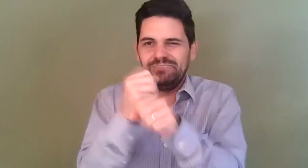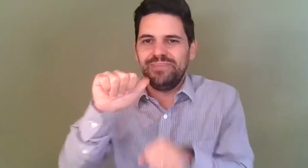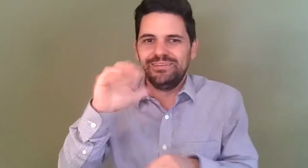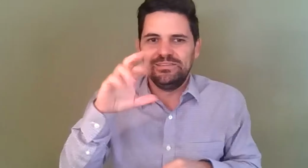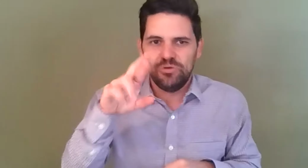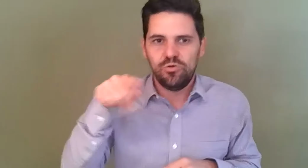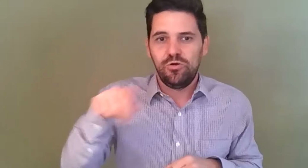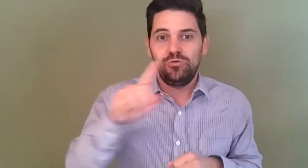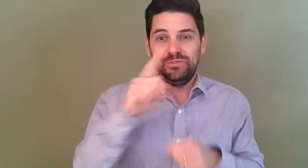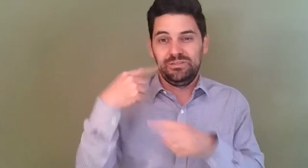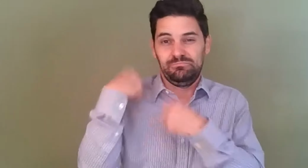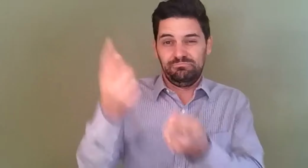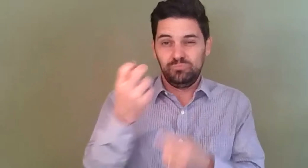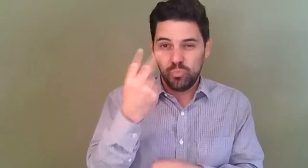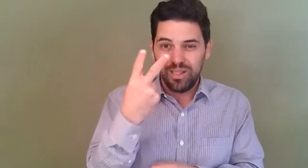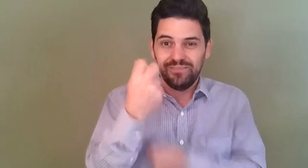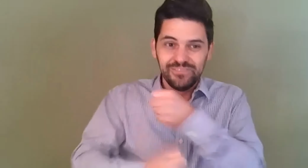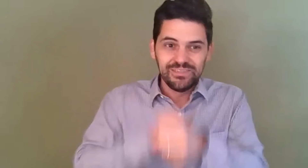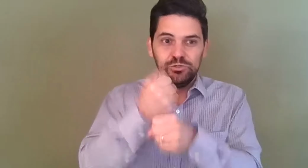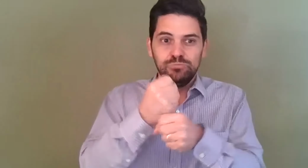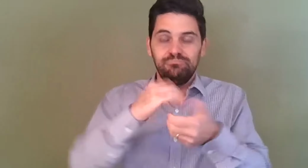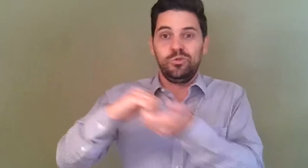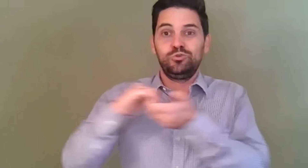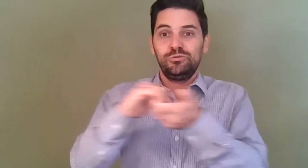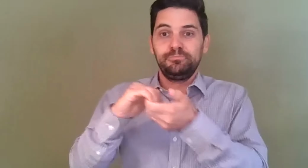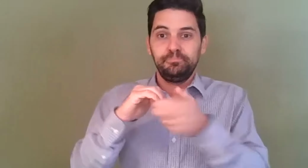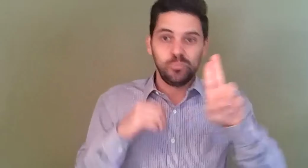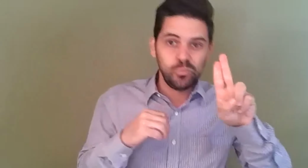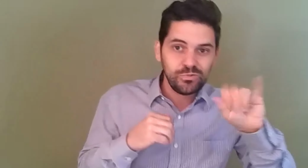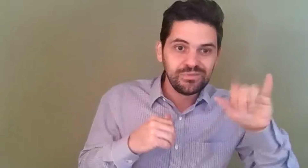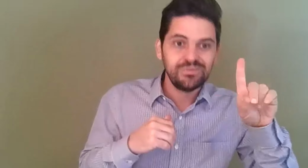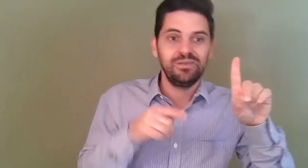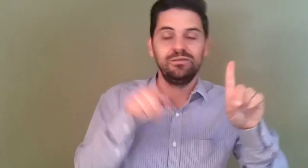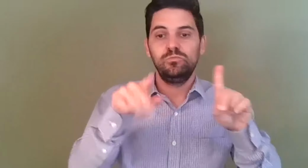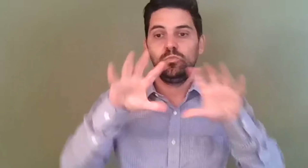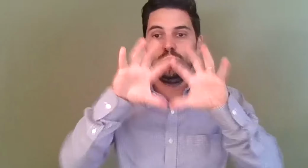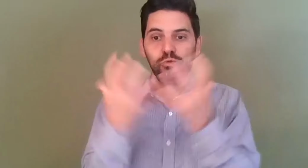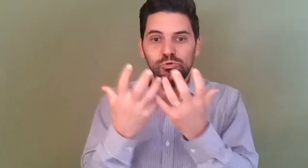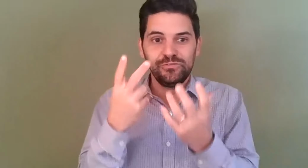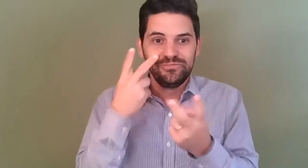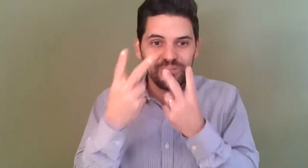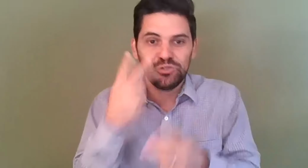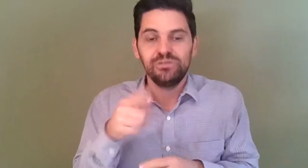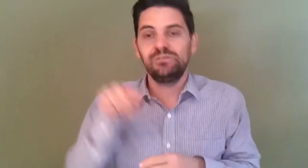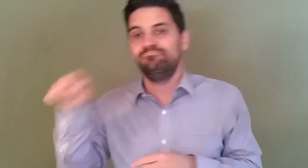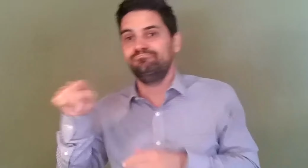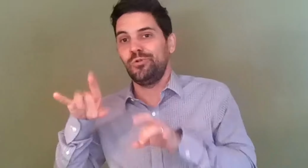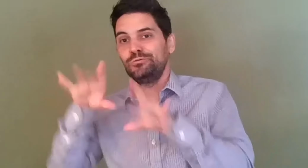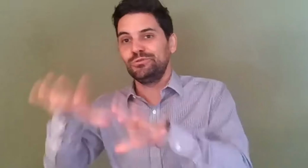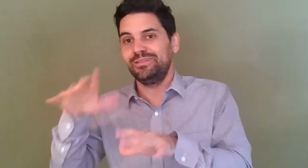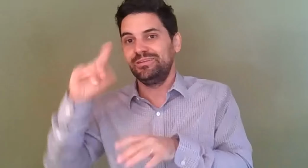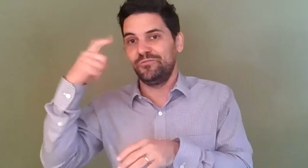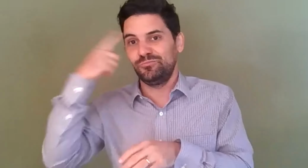event. ACR, it's what we said for the All Children's Reading, and then we've been partnering with